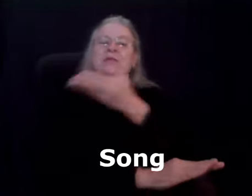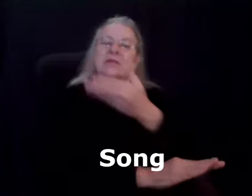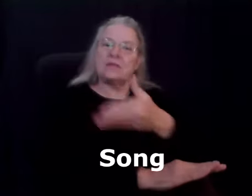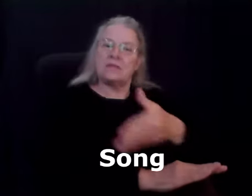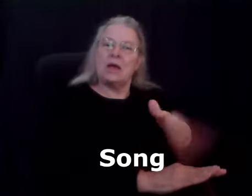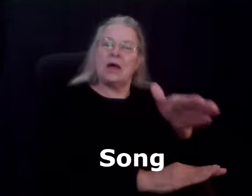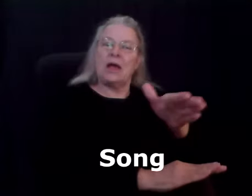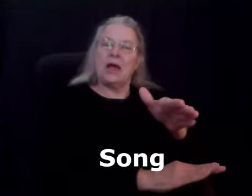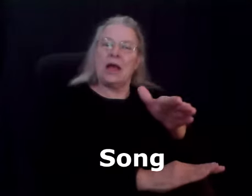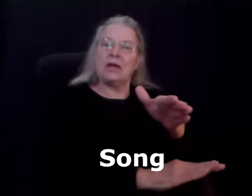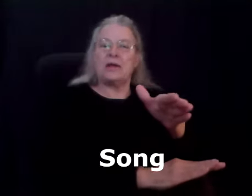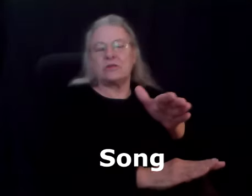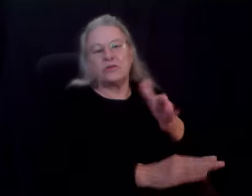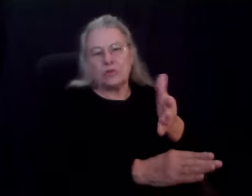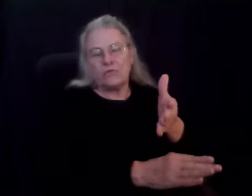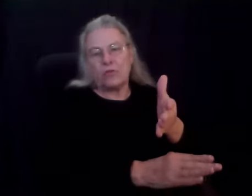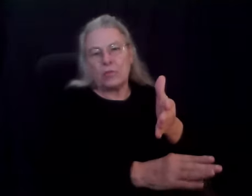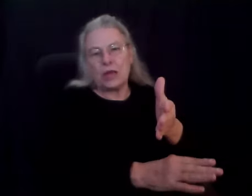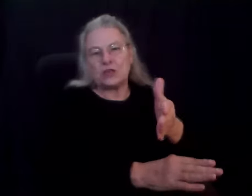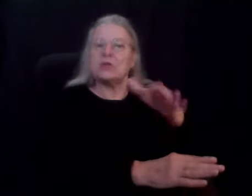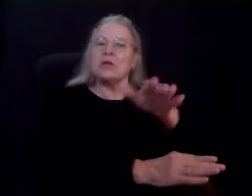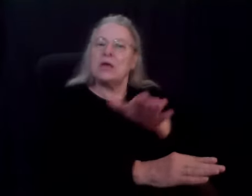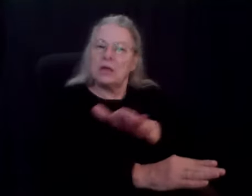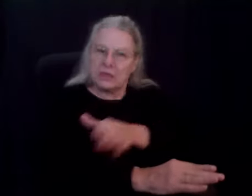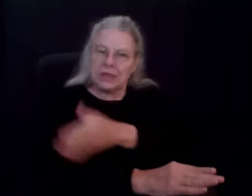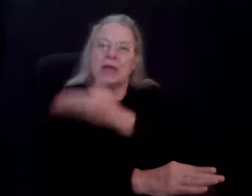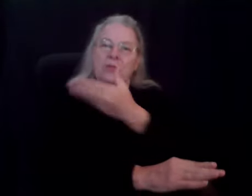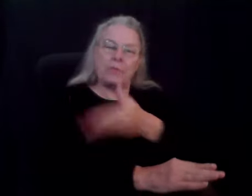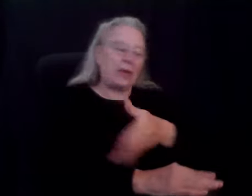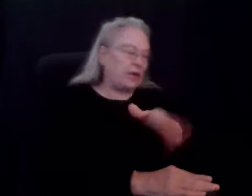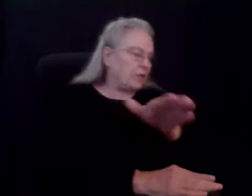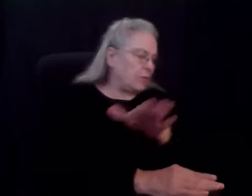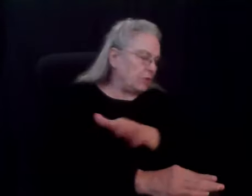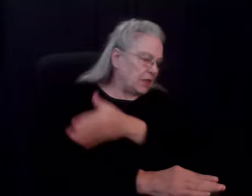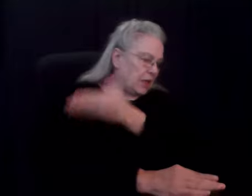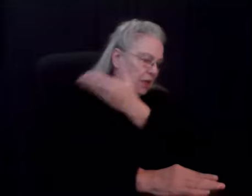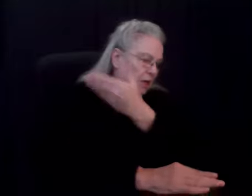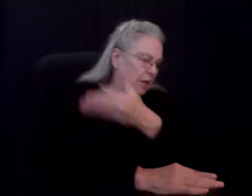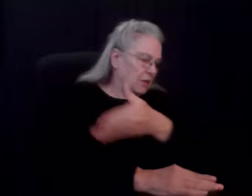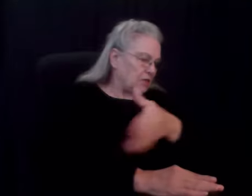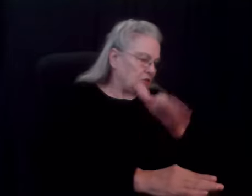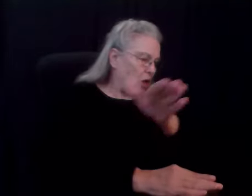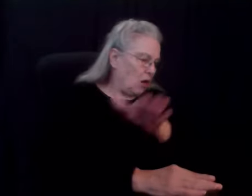his hand in a certain formation to keep the beat of the music. Song.